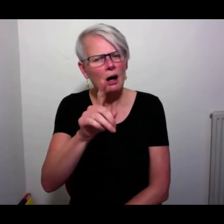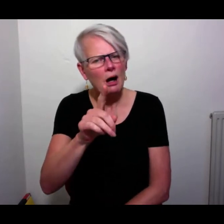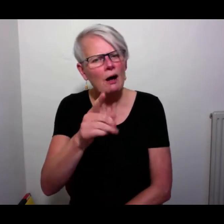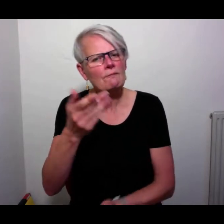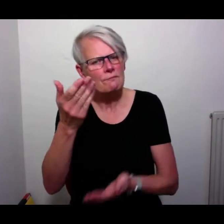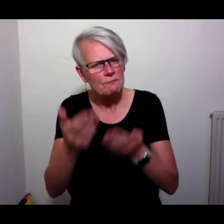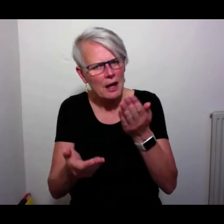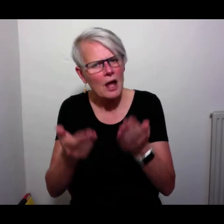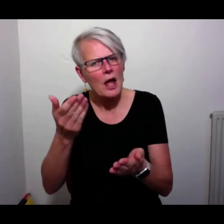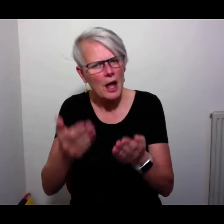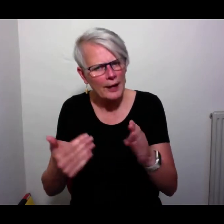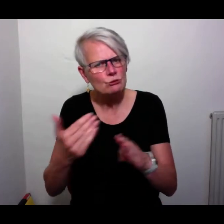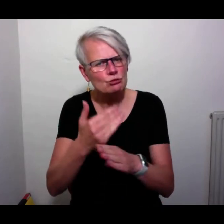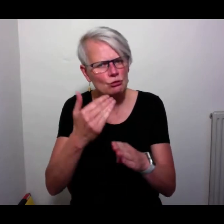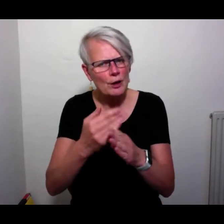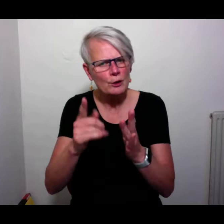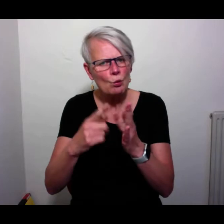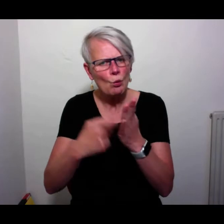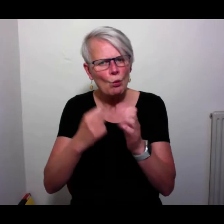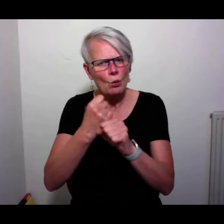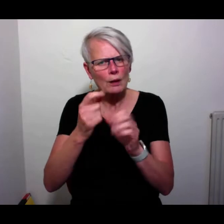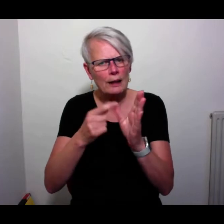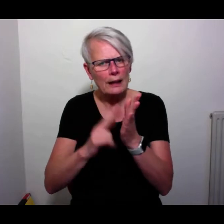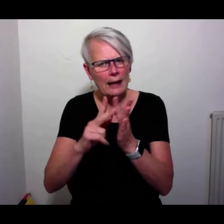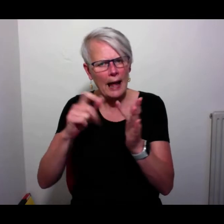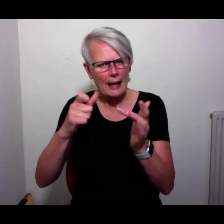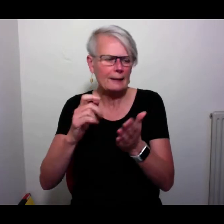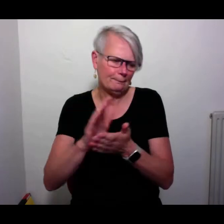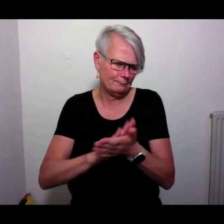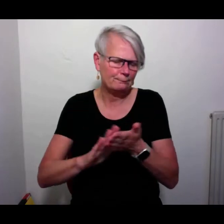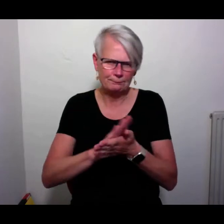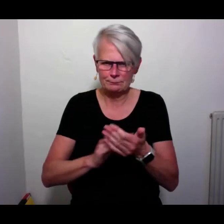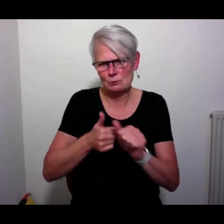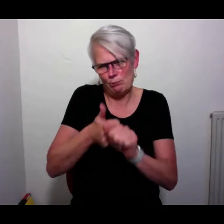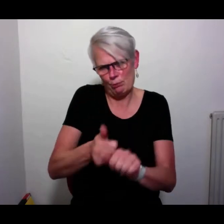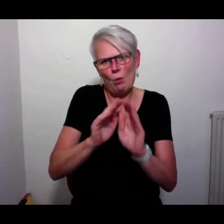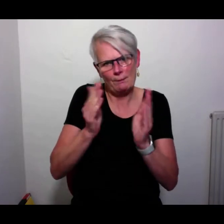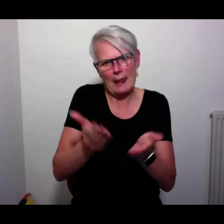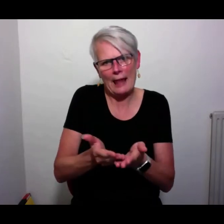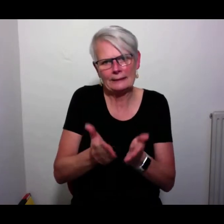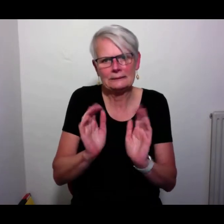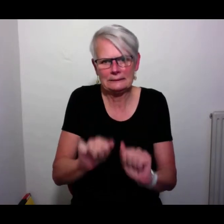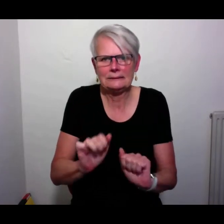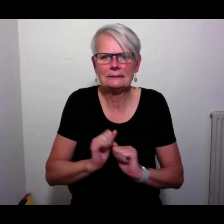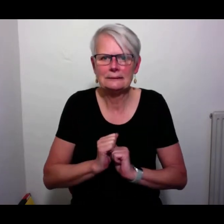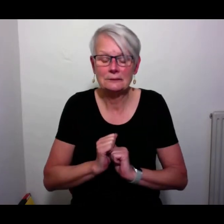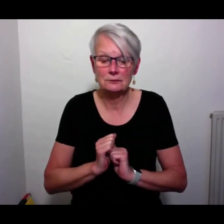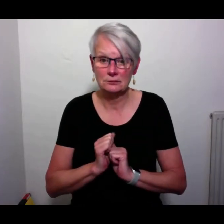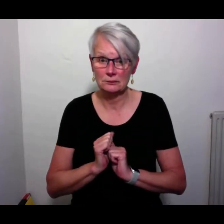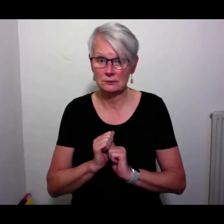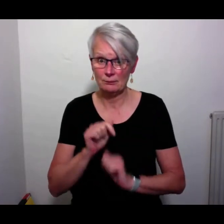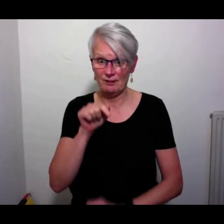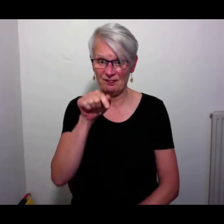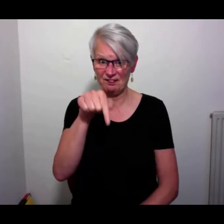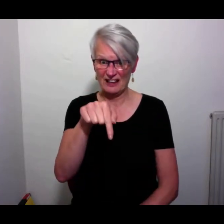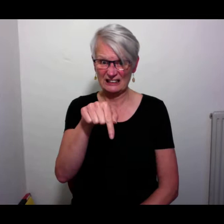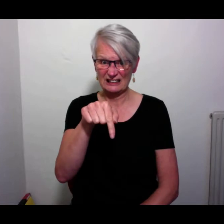you, it's fair trade and organic, so I am doing my bit for the planet. But